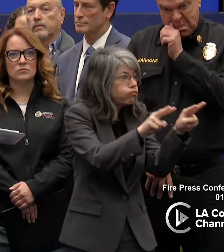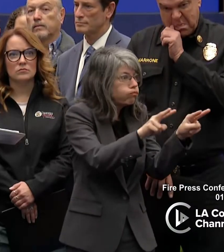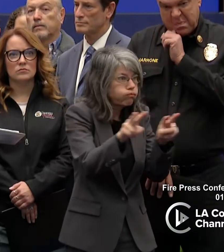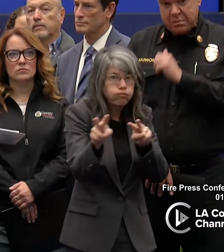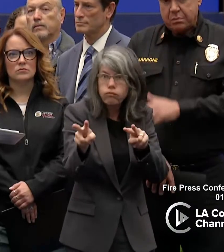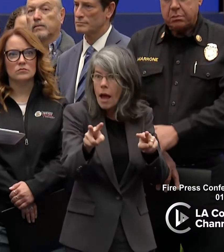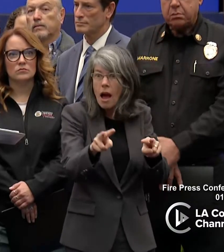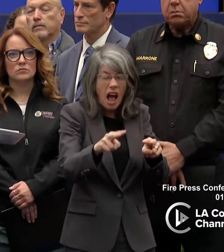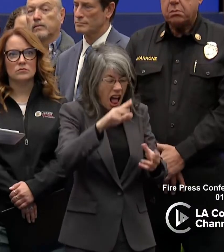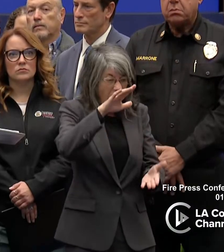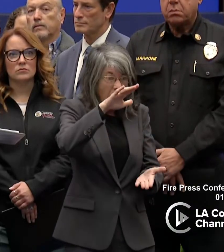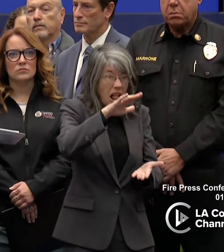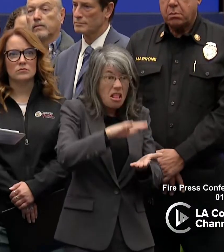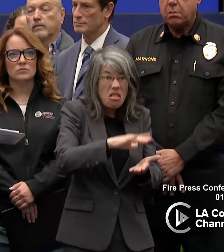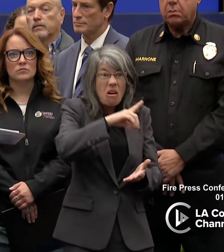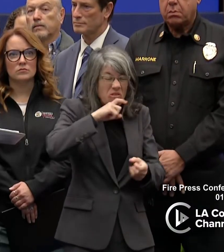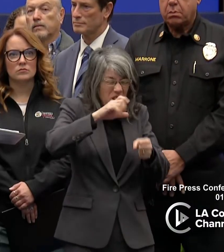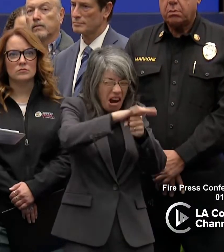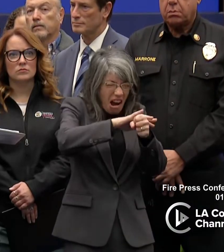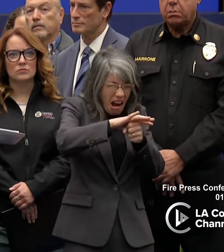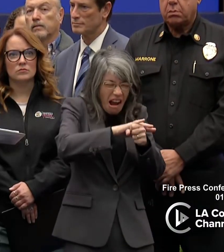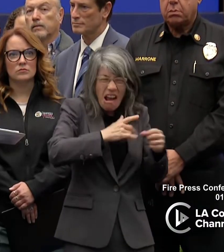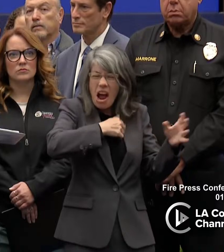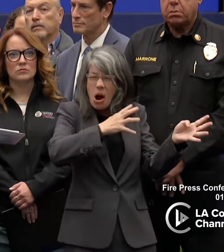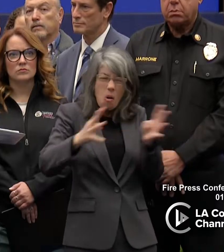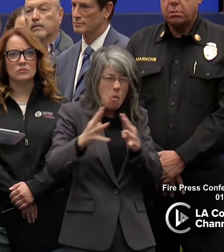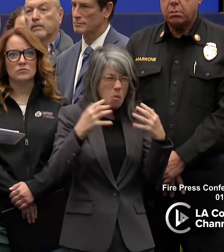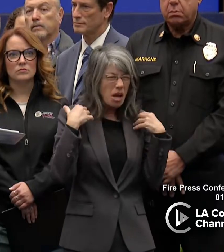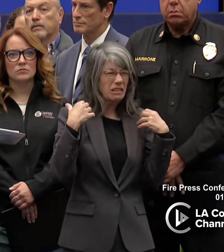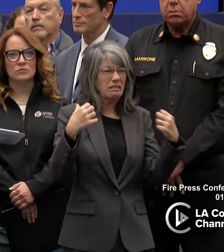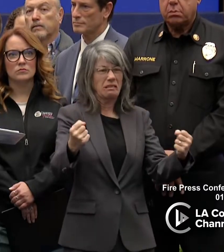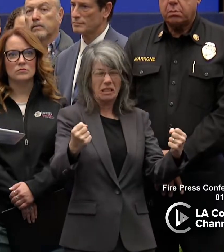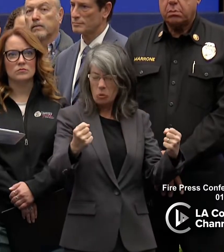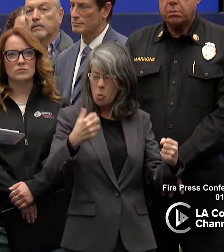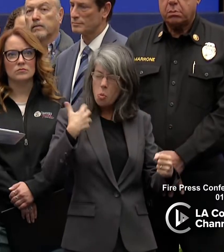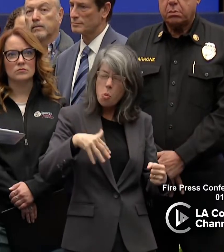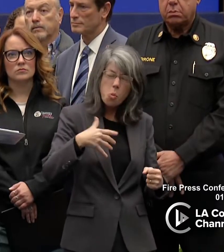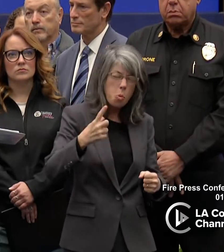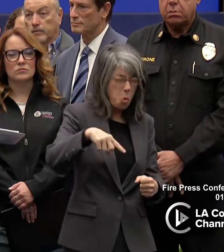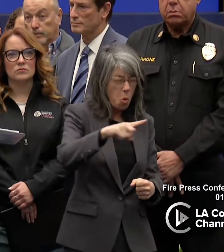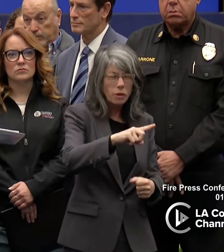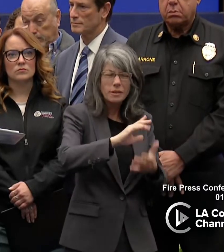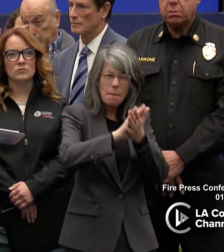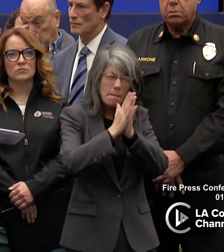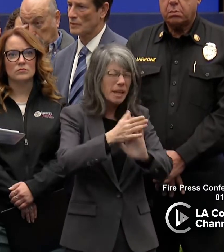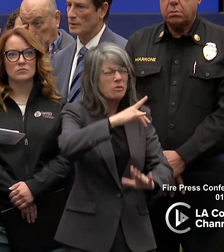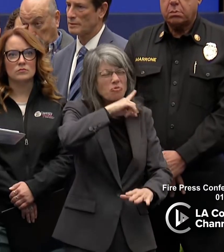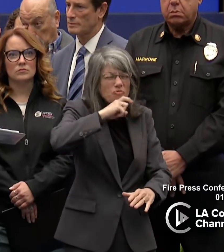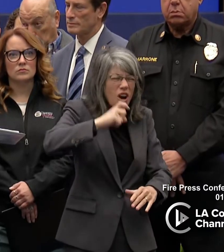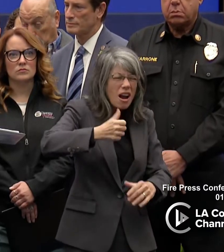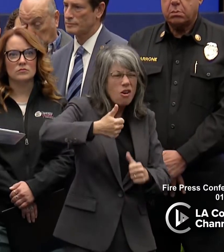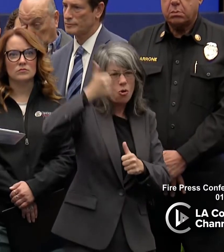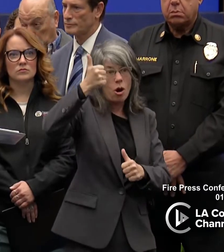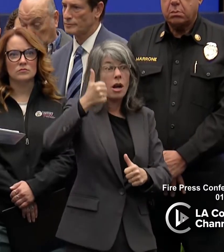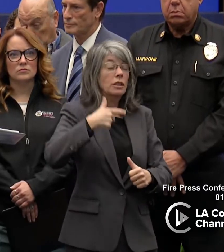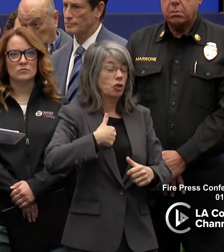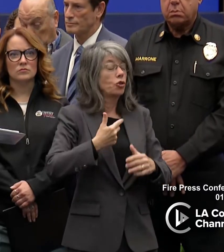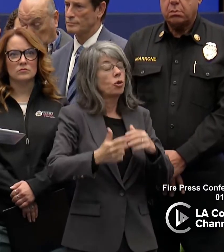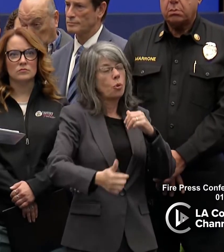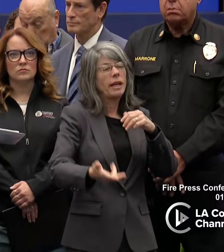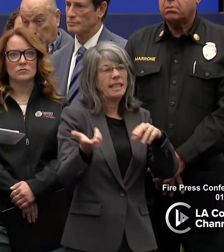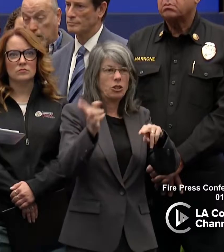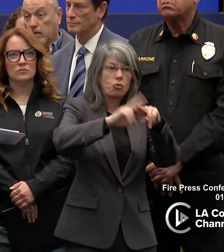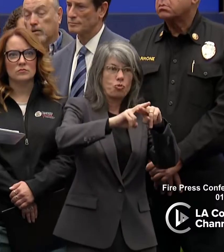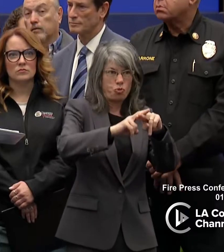of low humidity and strong winds has further dried out the brush, increasing the risk of fire. The